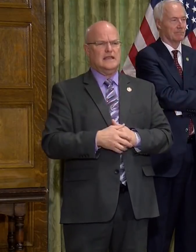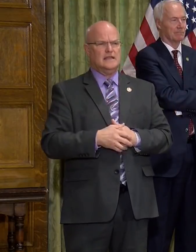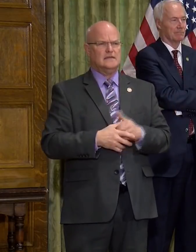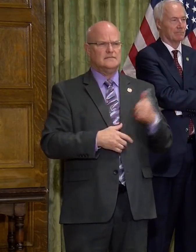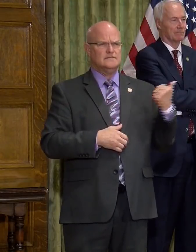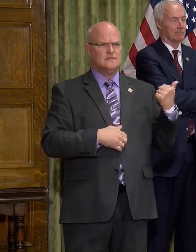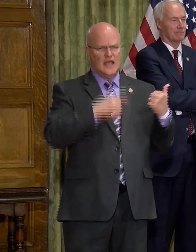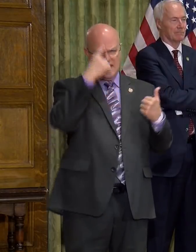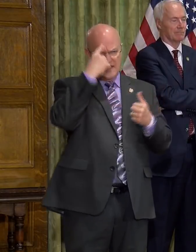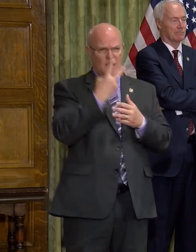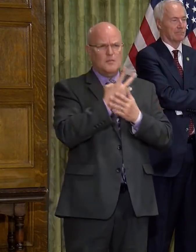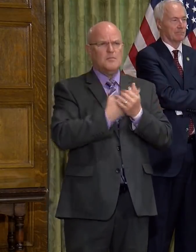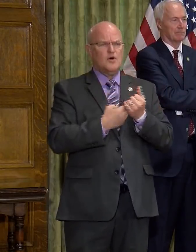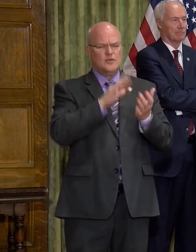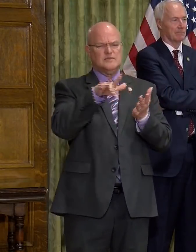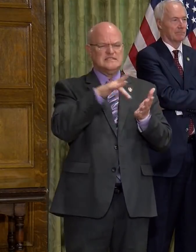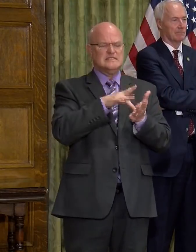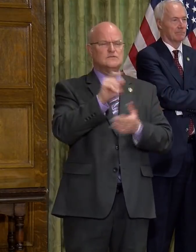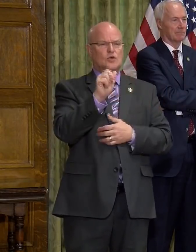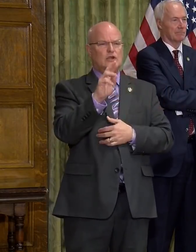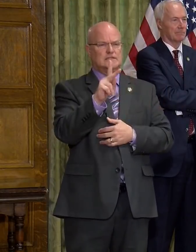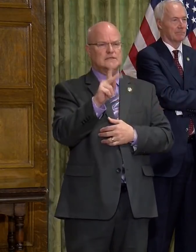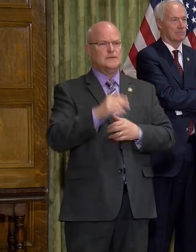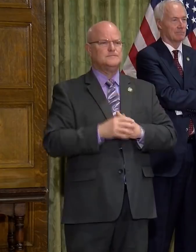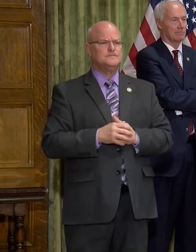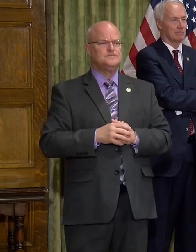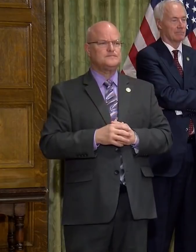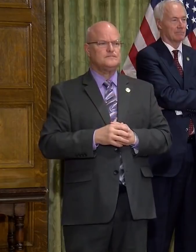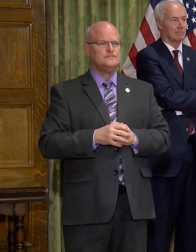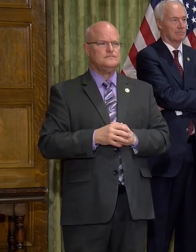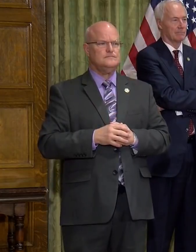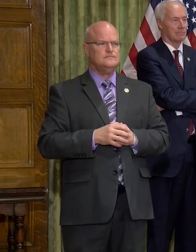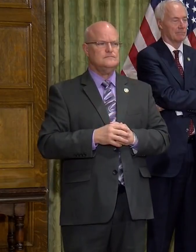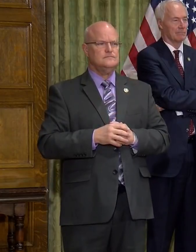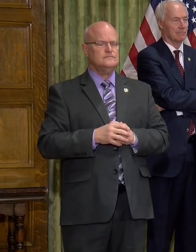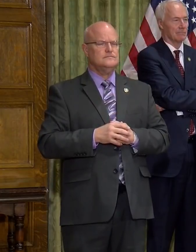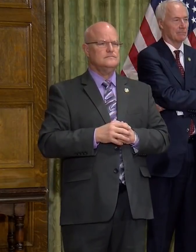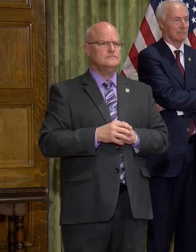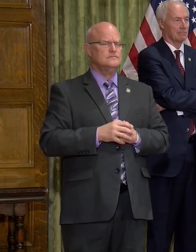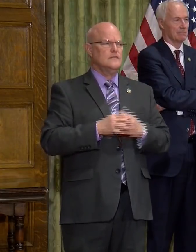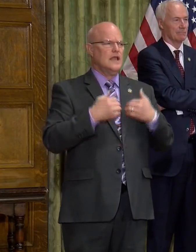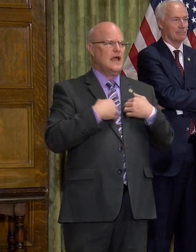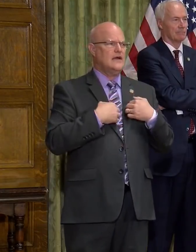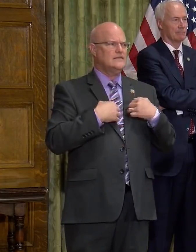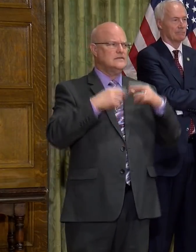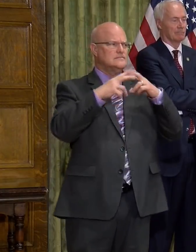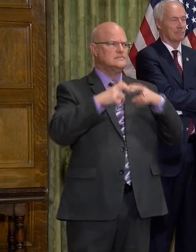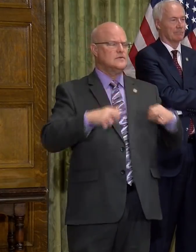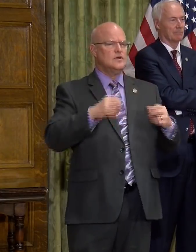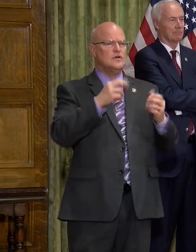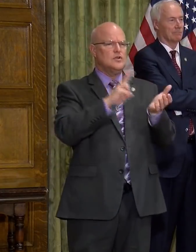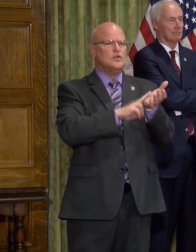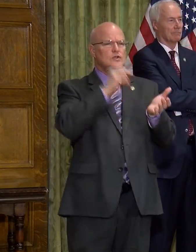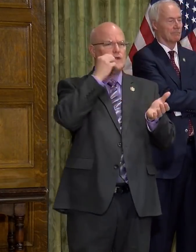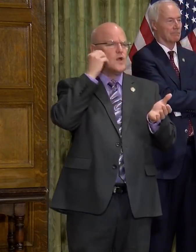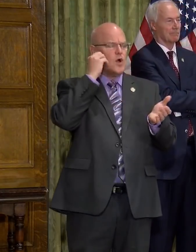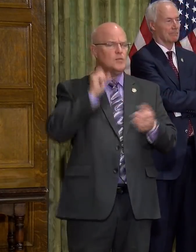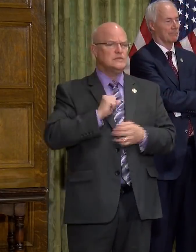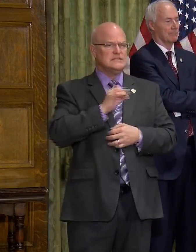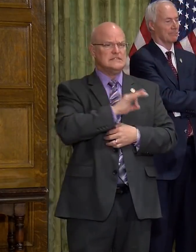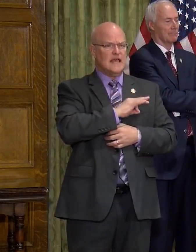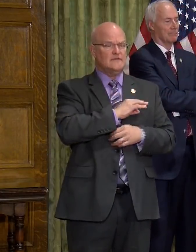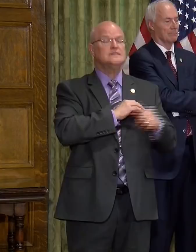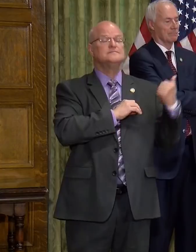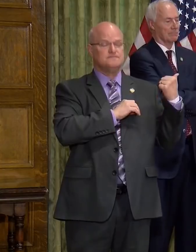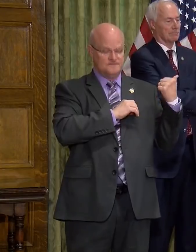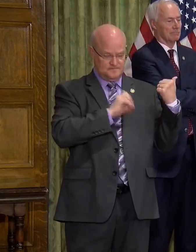I believe both of these were central Arkansas. Do you have any breakdown on number of nursing home staff?